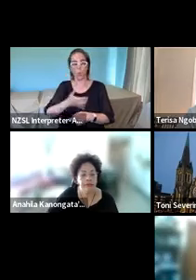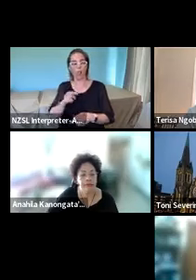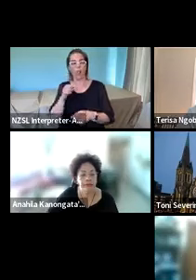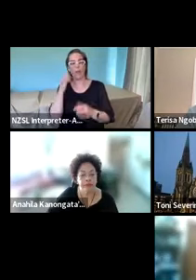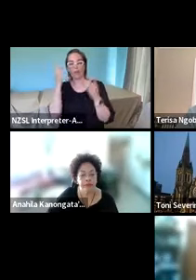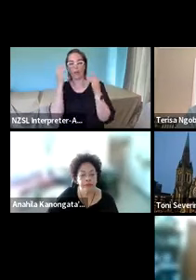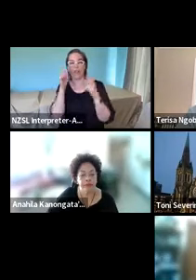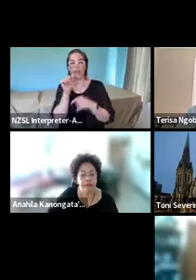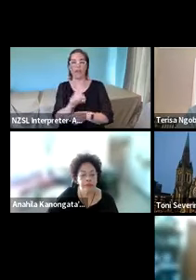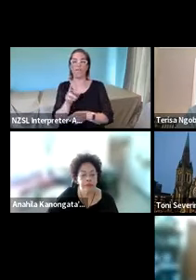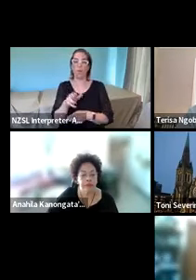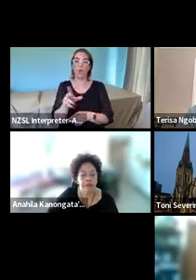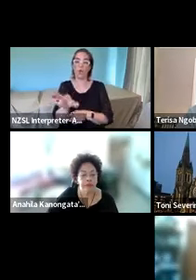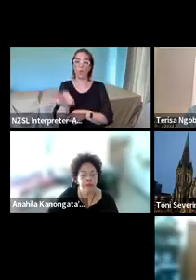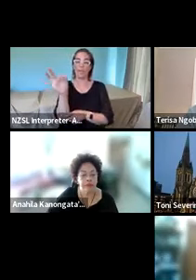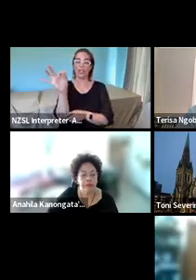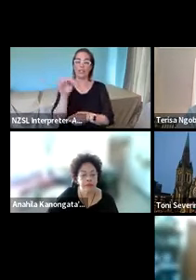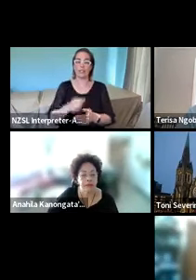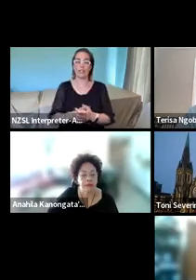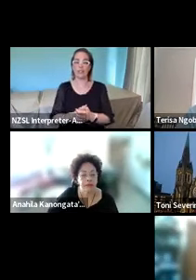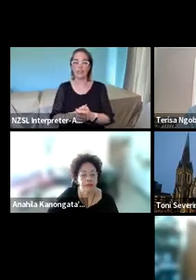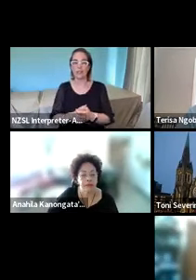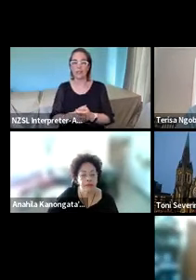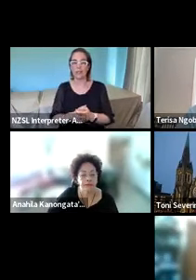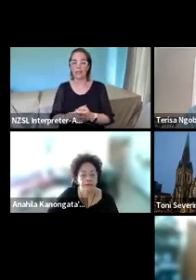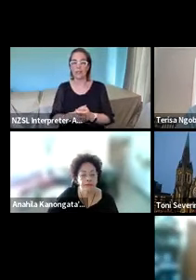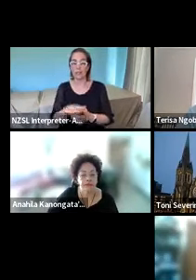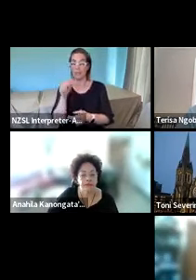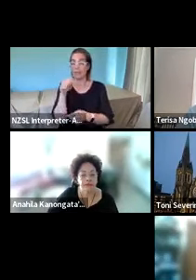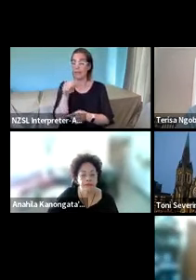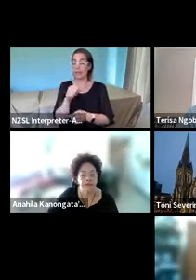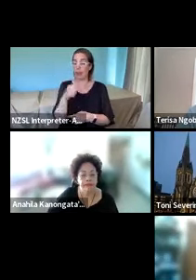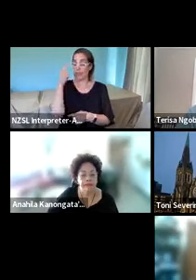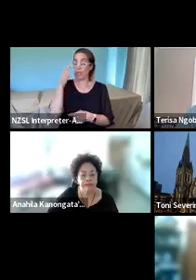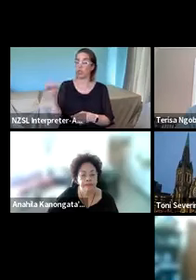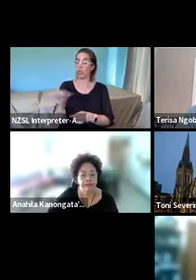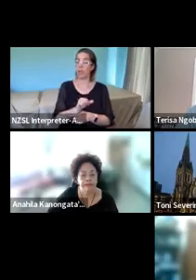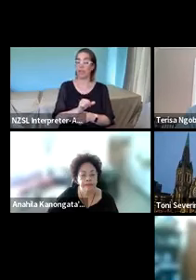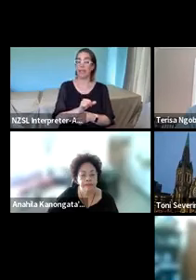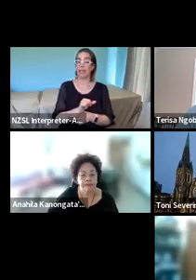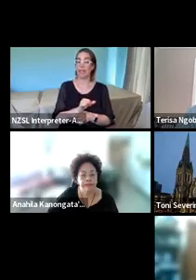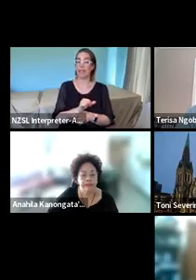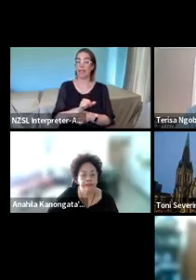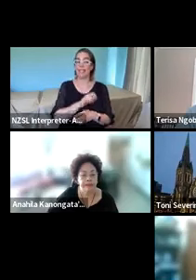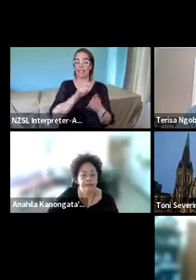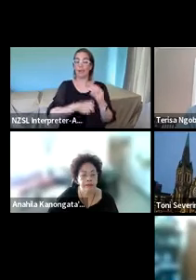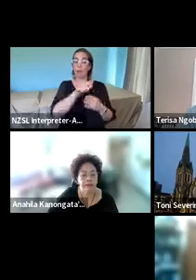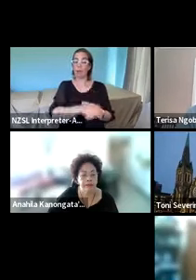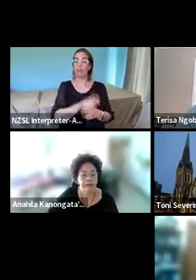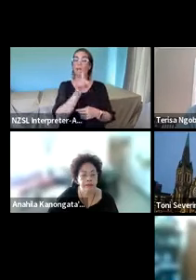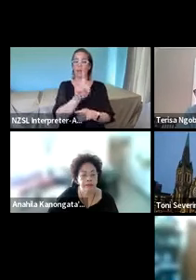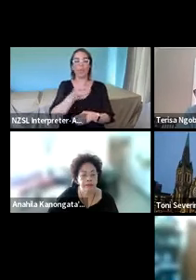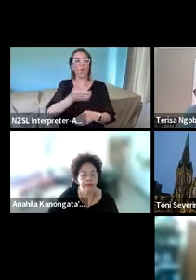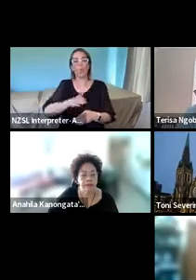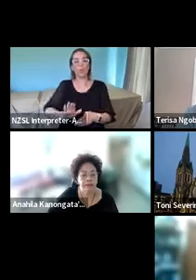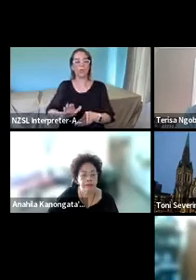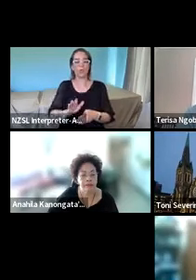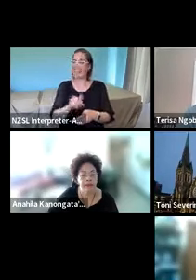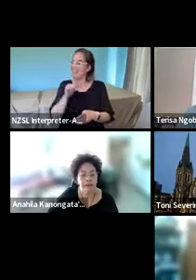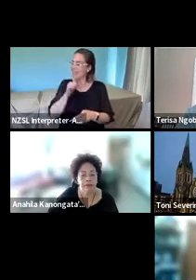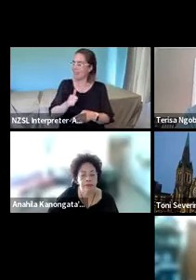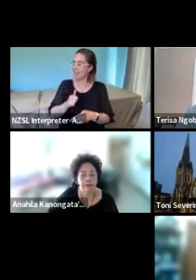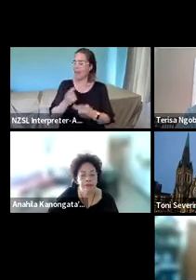structures that are workers. So yes, I firmly believe it probably should be, but I don't want to actually exclude someone who might actually